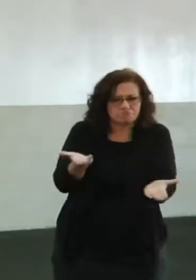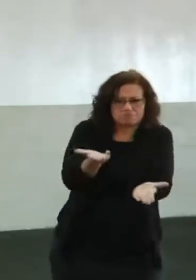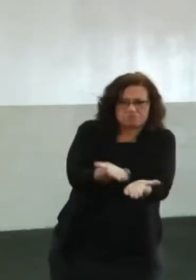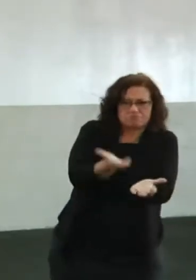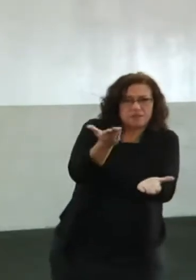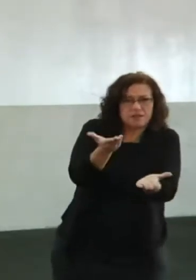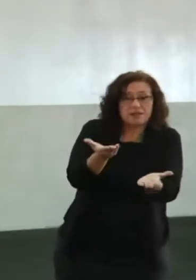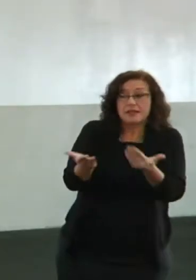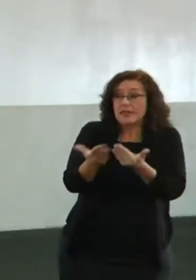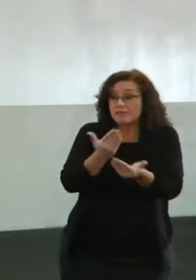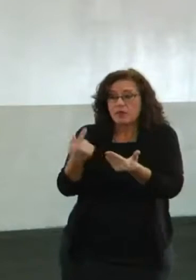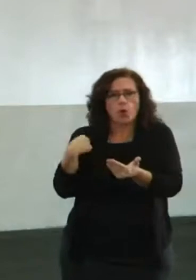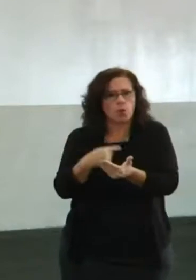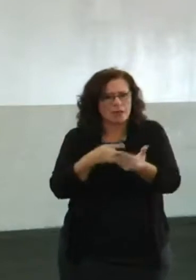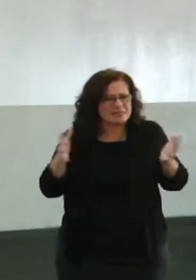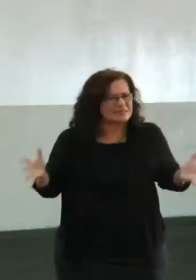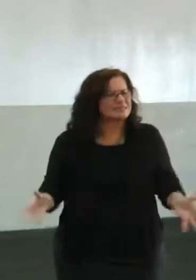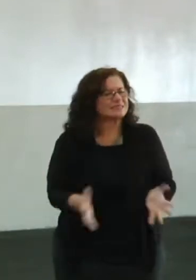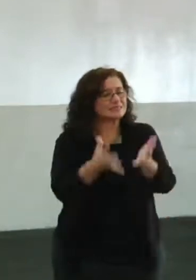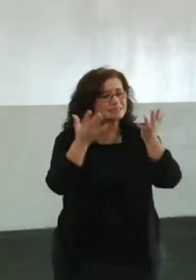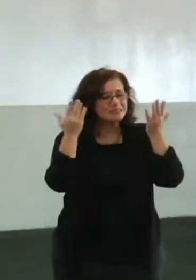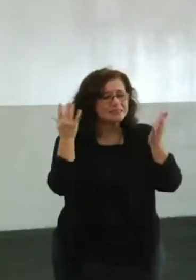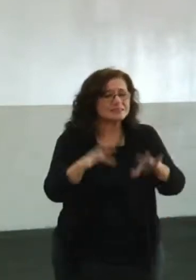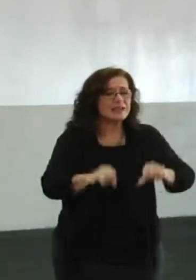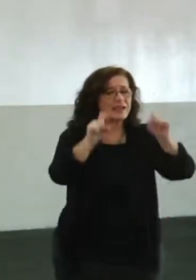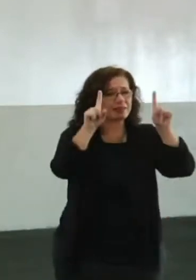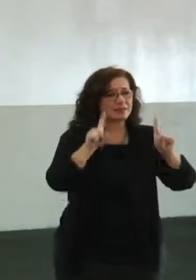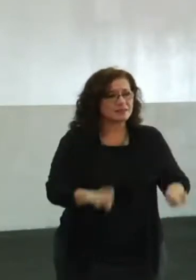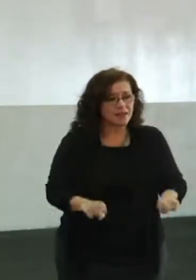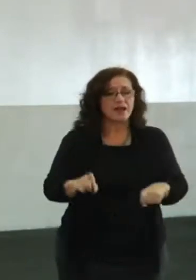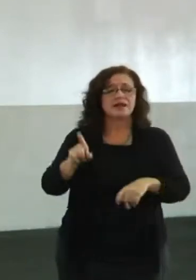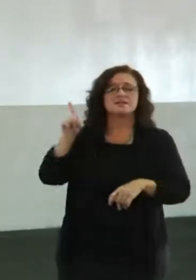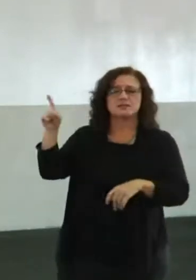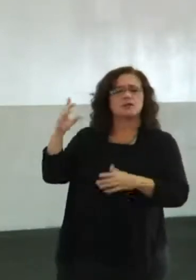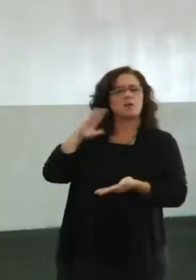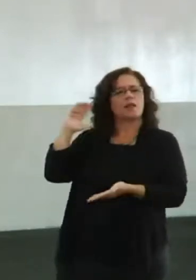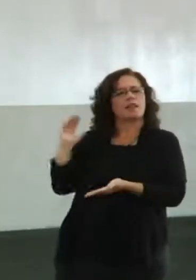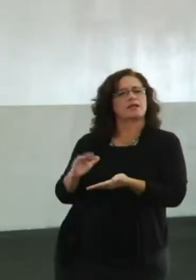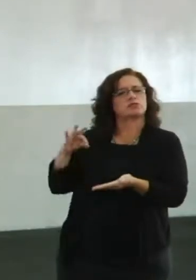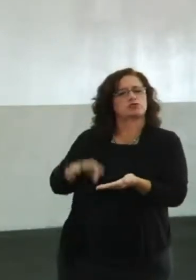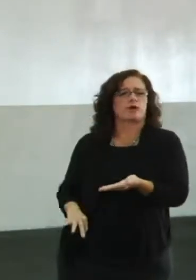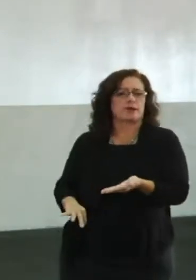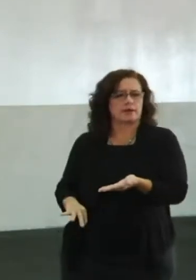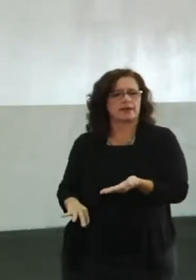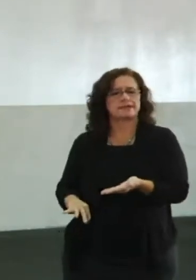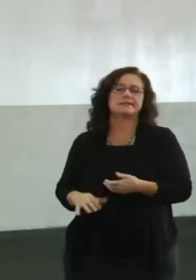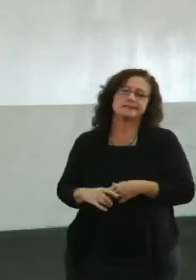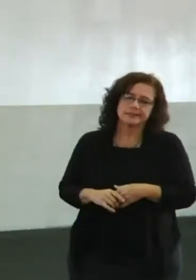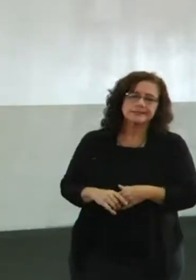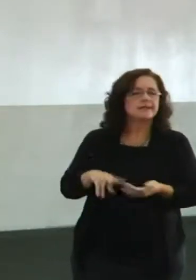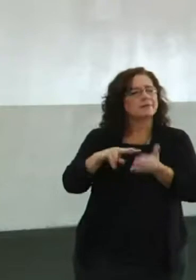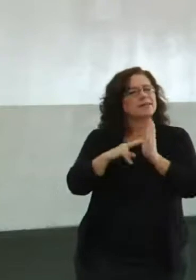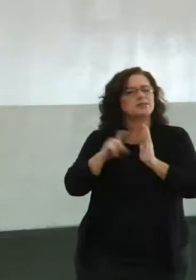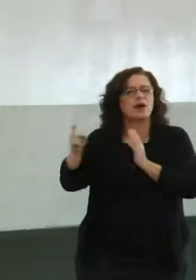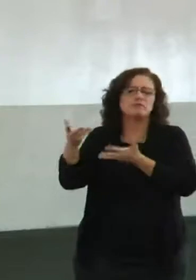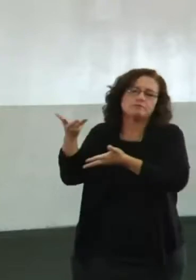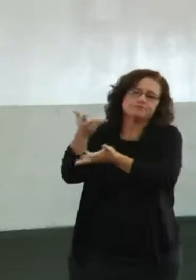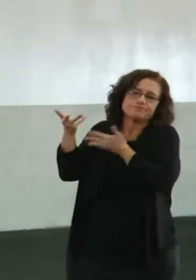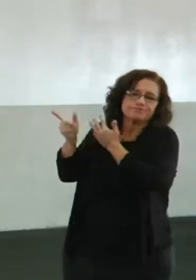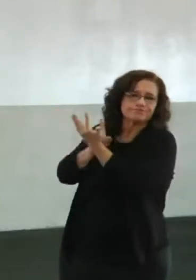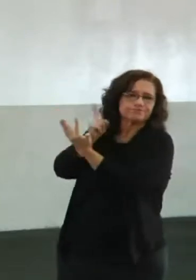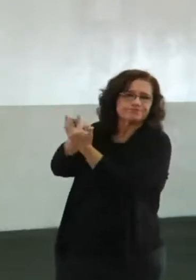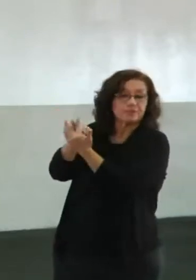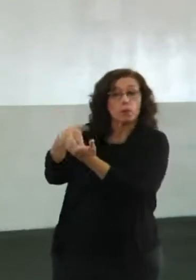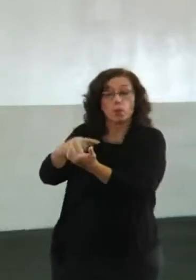less credit for it. And I know sometimes unintended consequences happen. So we're going to continue to advocate on multiple levels. We're doing that with Dr.